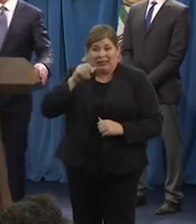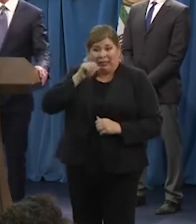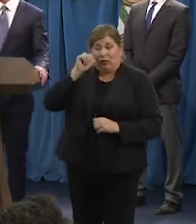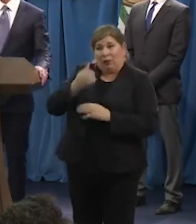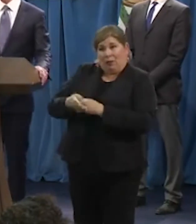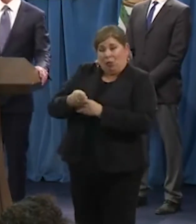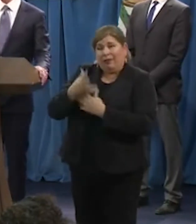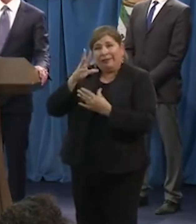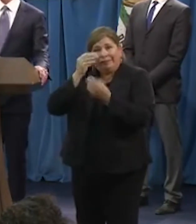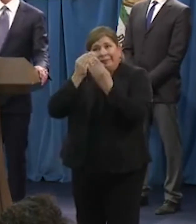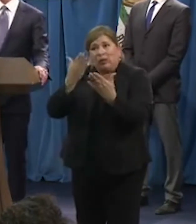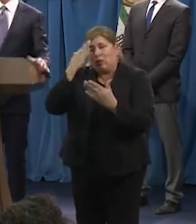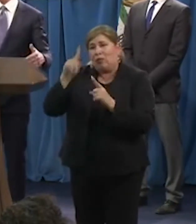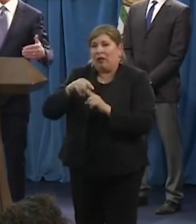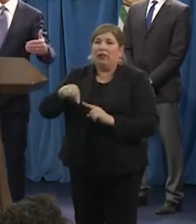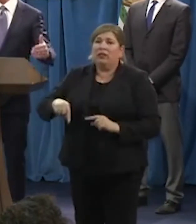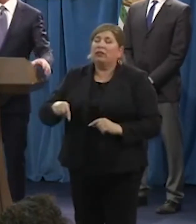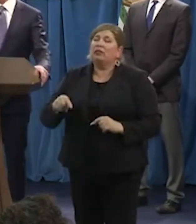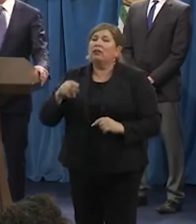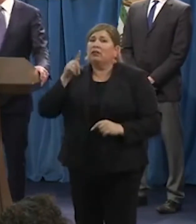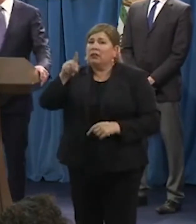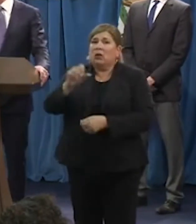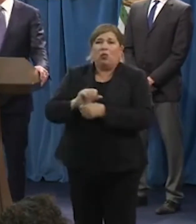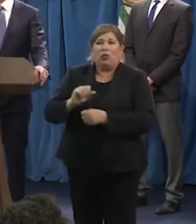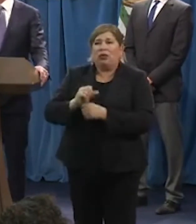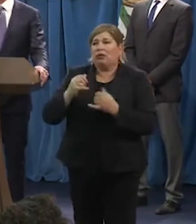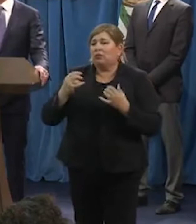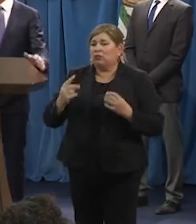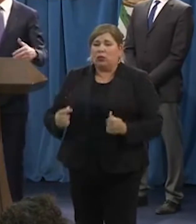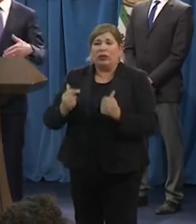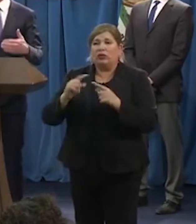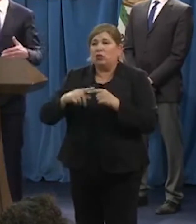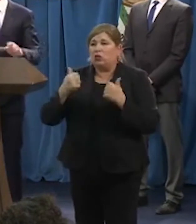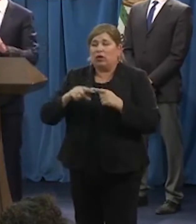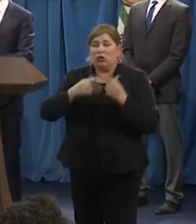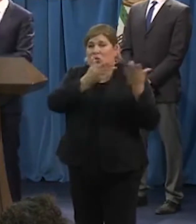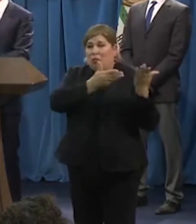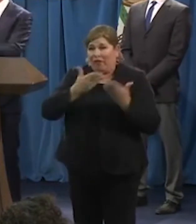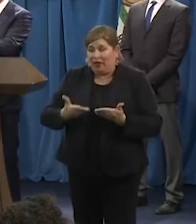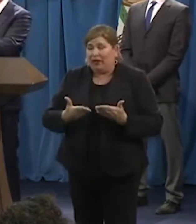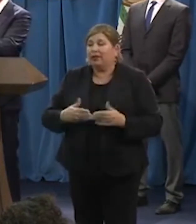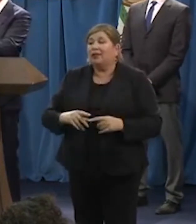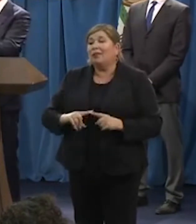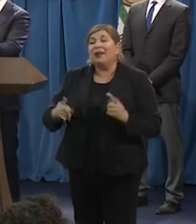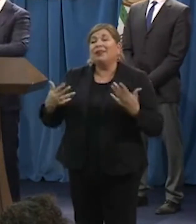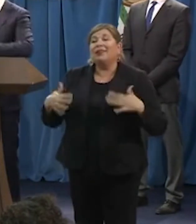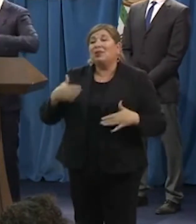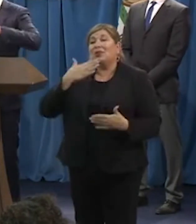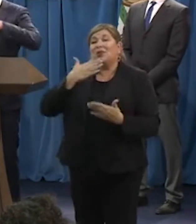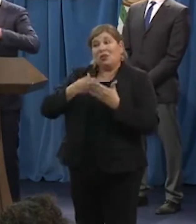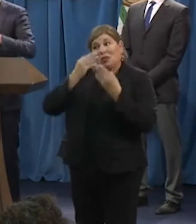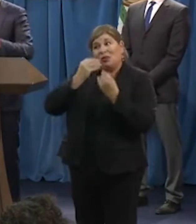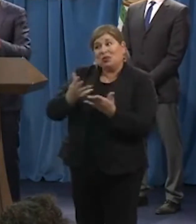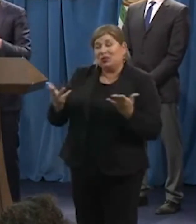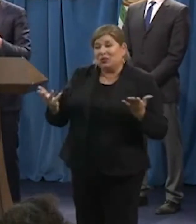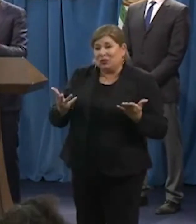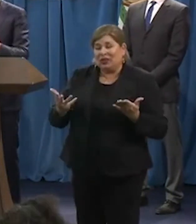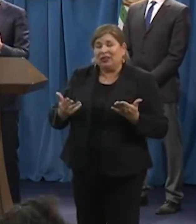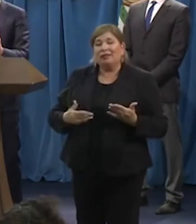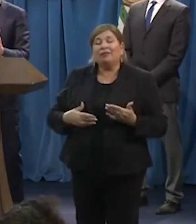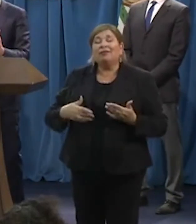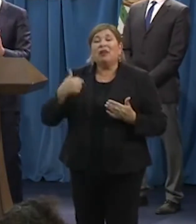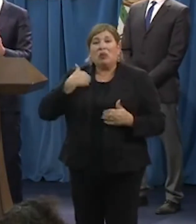morning about this, and they're working real time to start providing them. But again, the good news in this respect is concurrent to